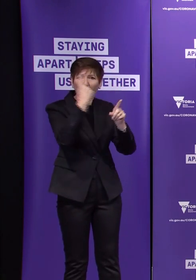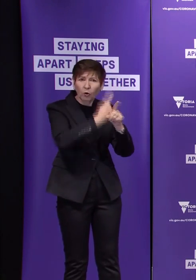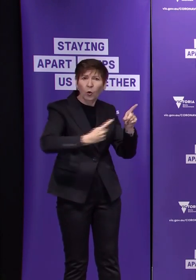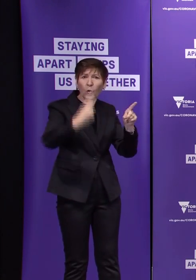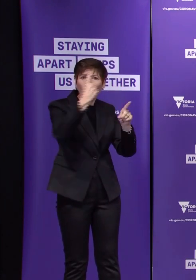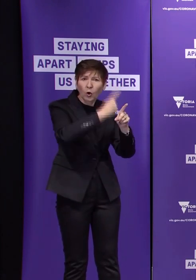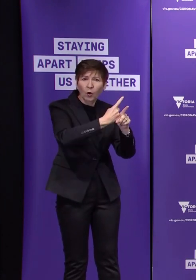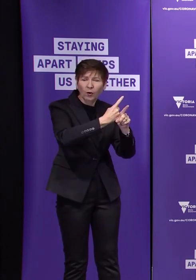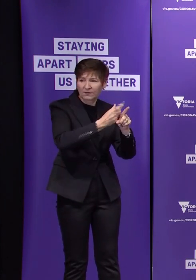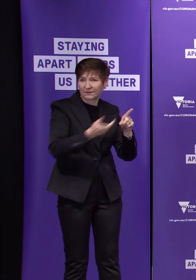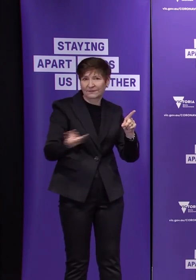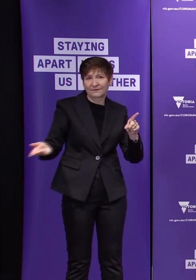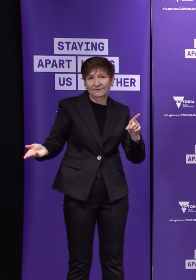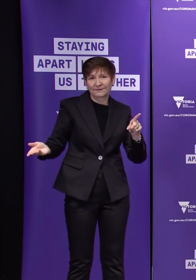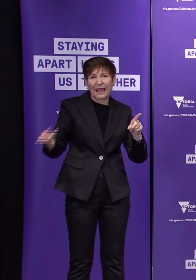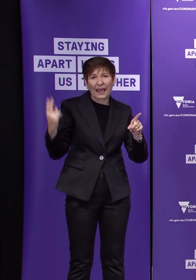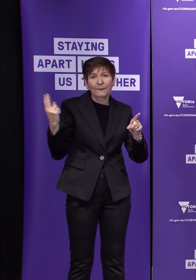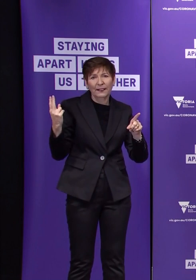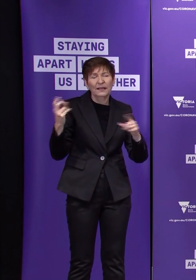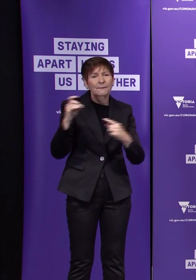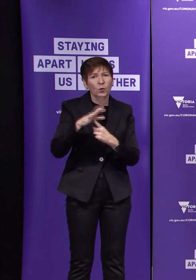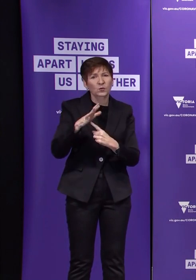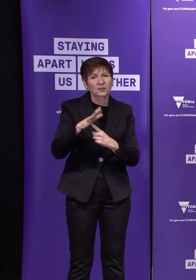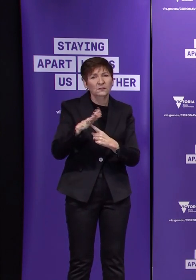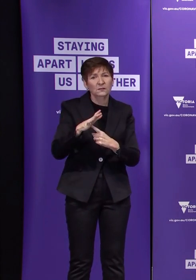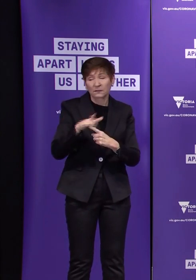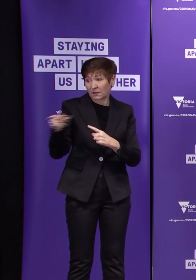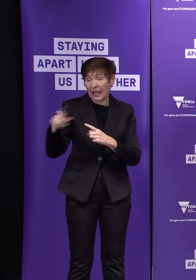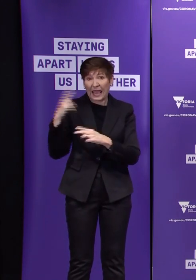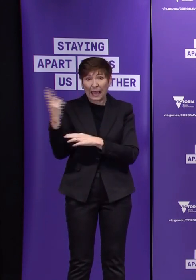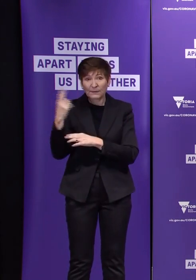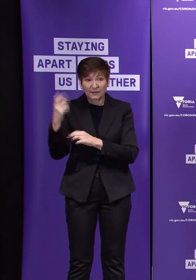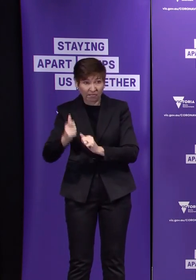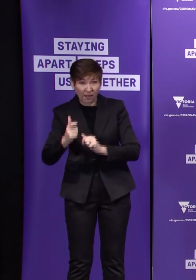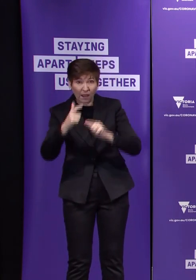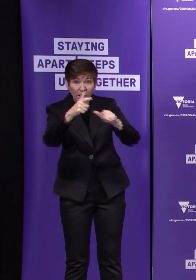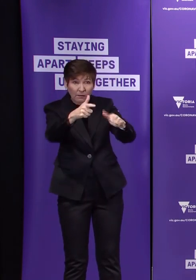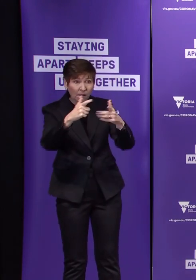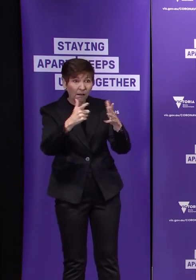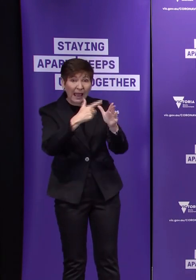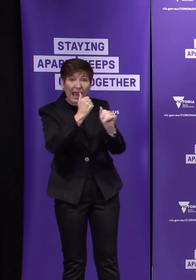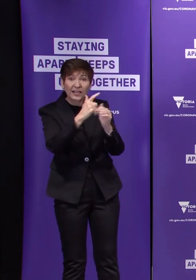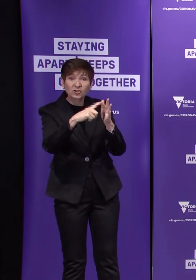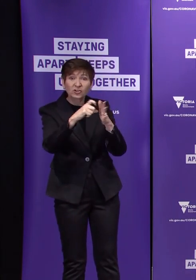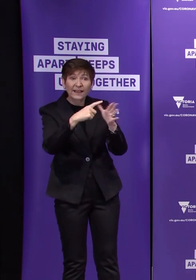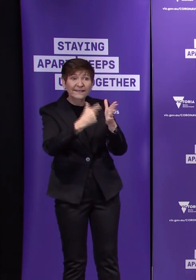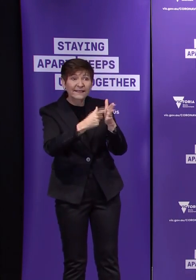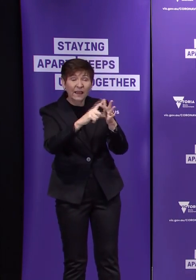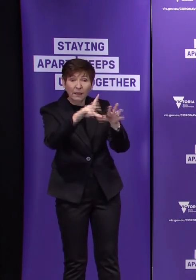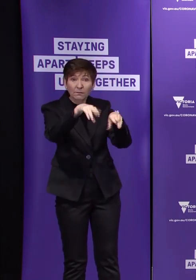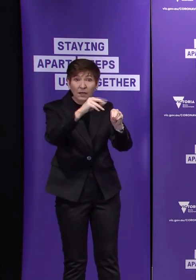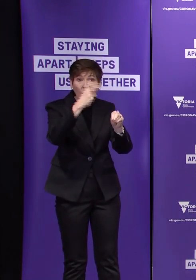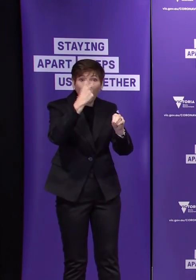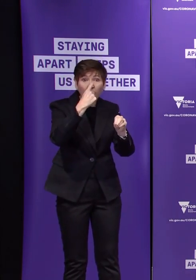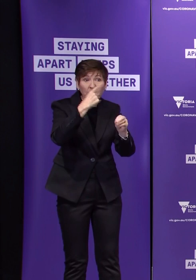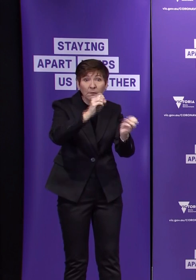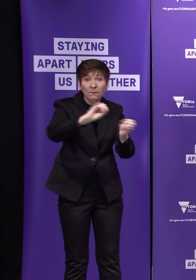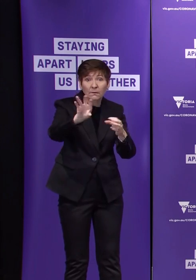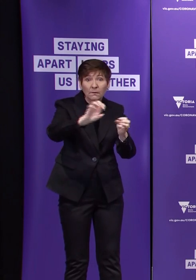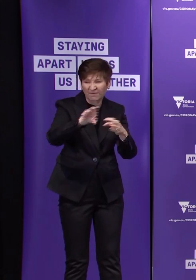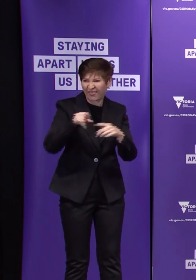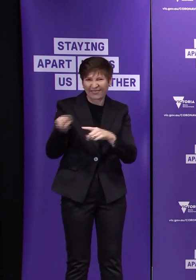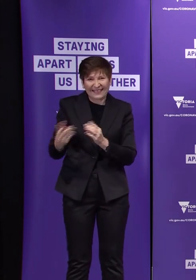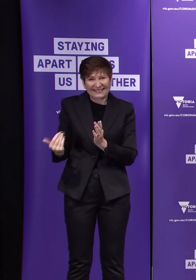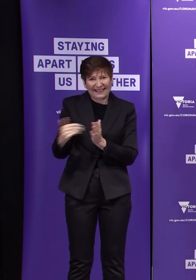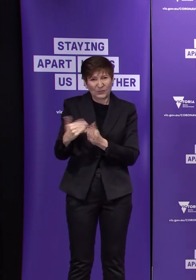the ambulance paramedics who are transporting patients, responding to their normal caseload. On any given day, there are many hundreds